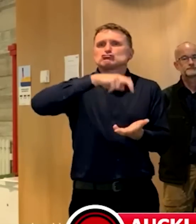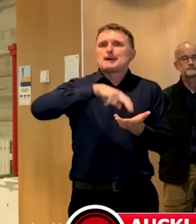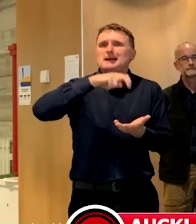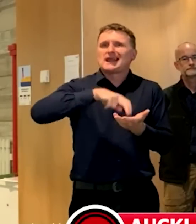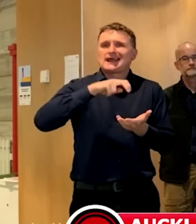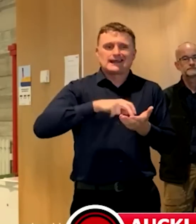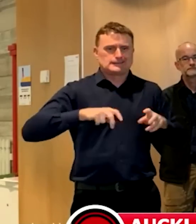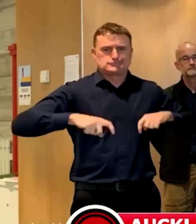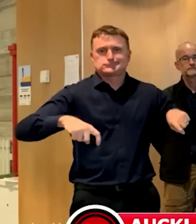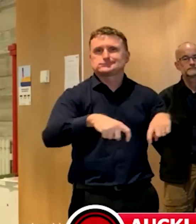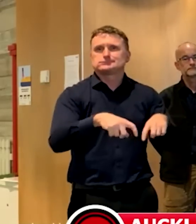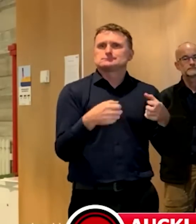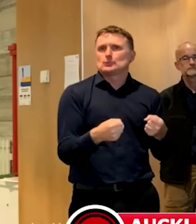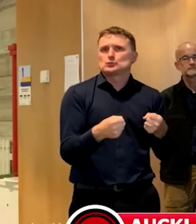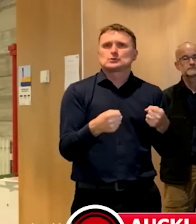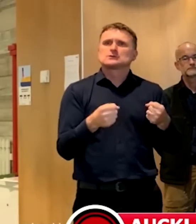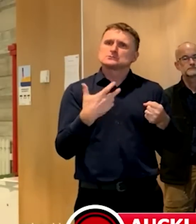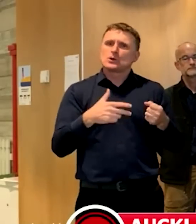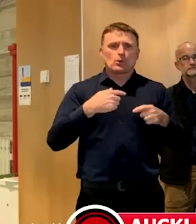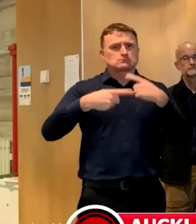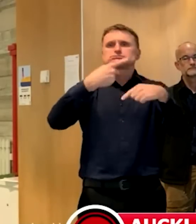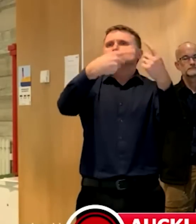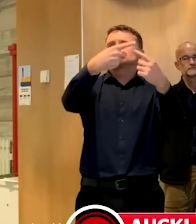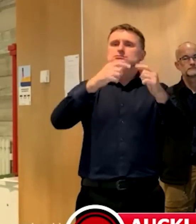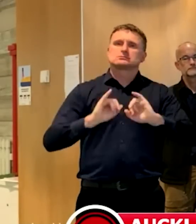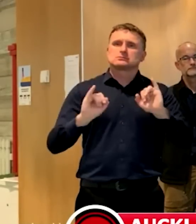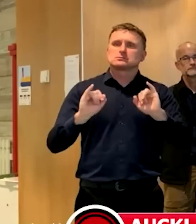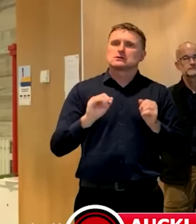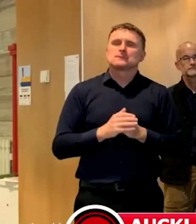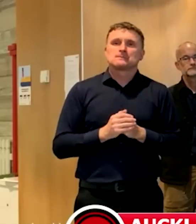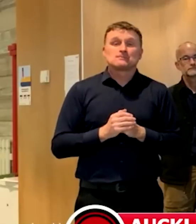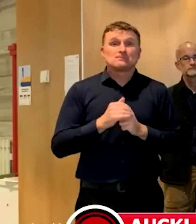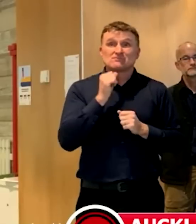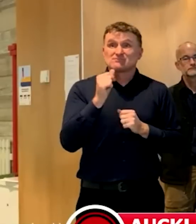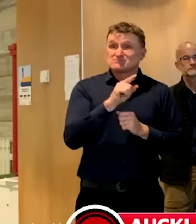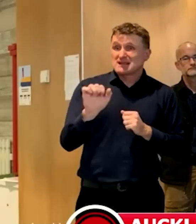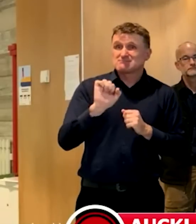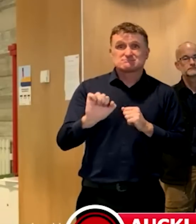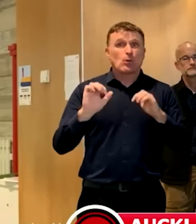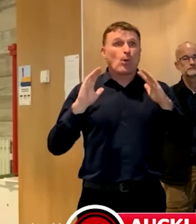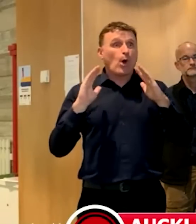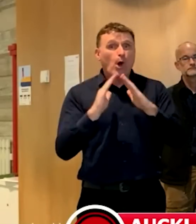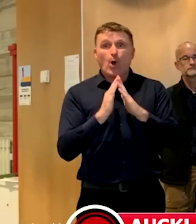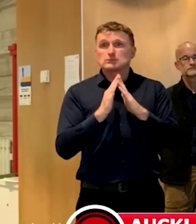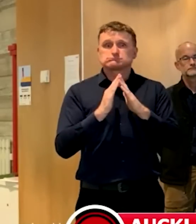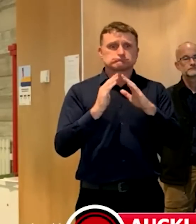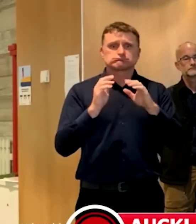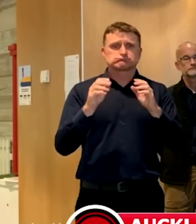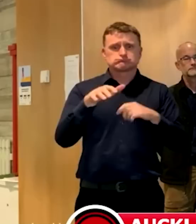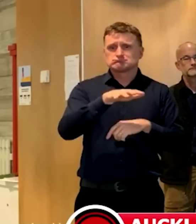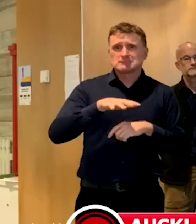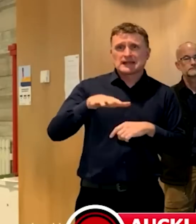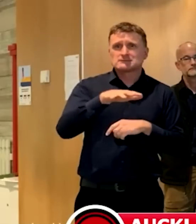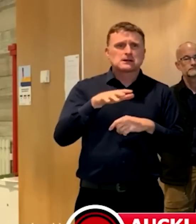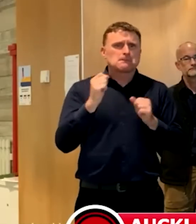and ending up in places that they shouldn't. And if you do need to remove items to keep your home safe, secure or healthy, it's